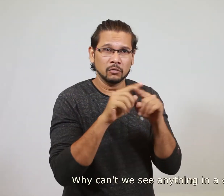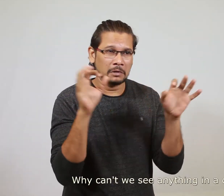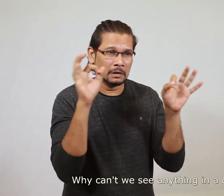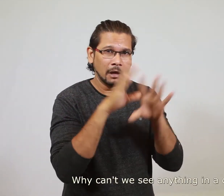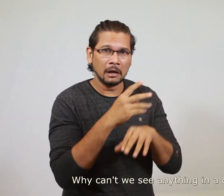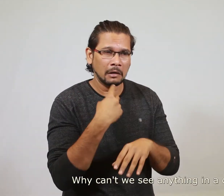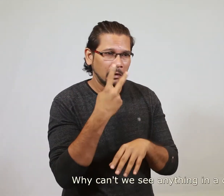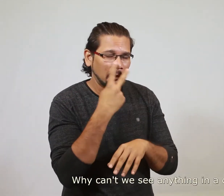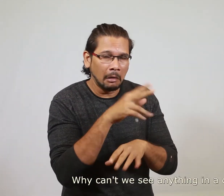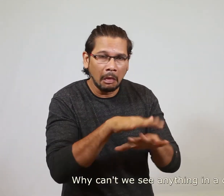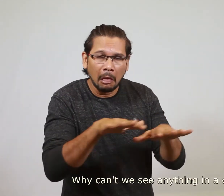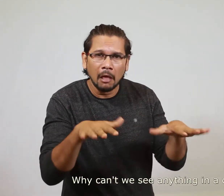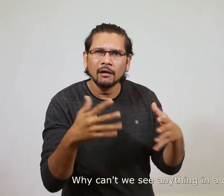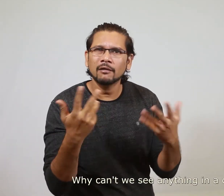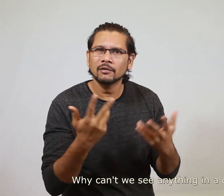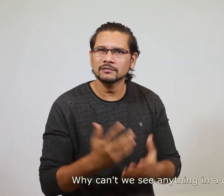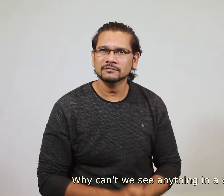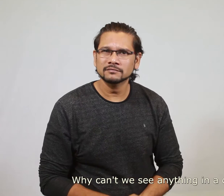Why can't we see anything in a dark room?